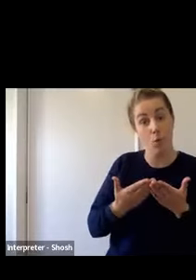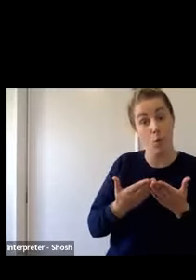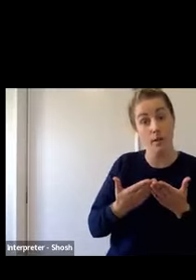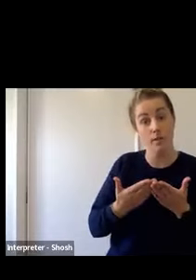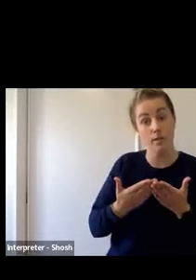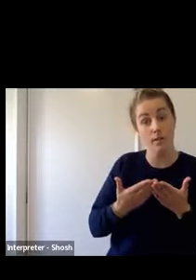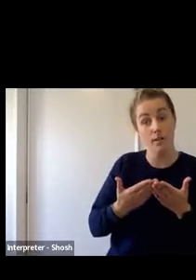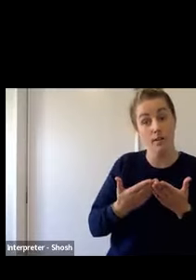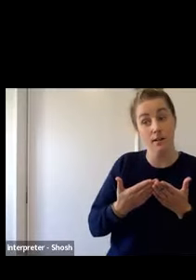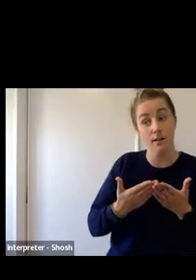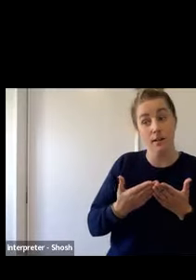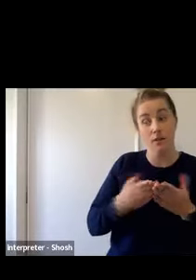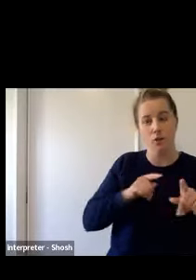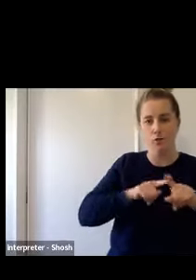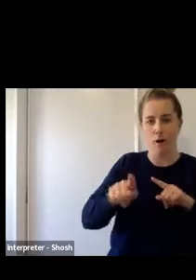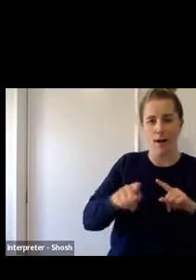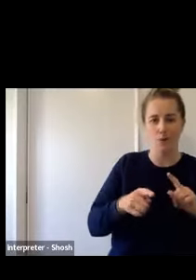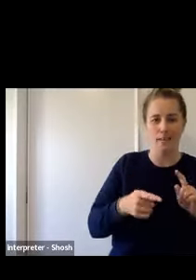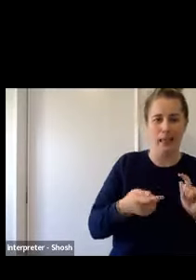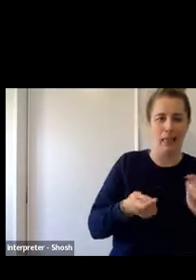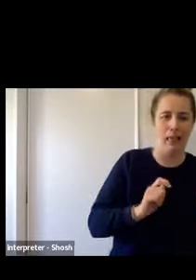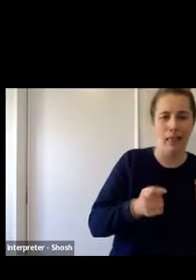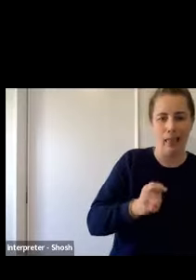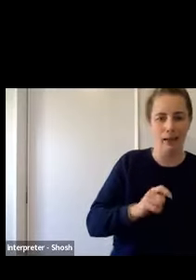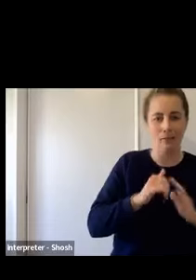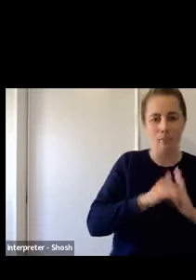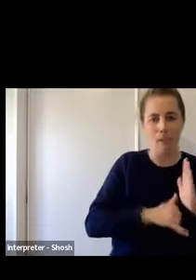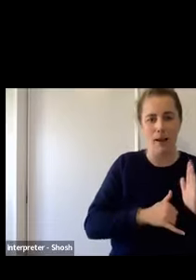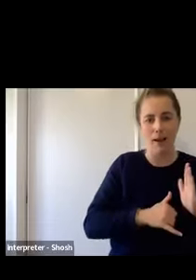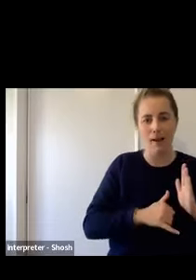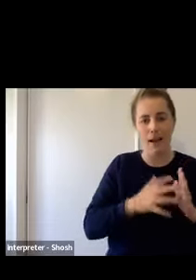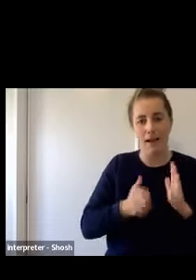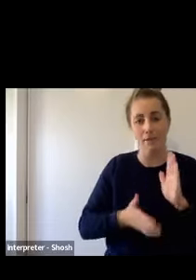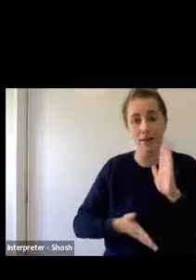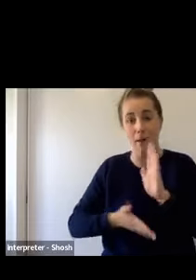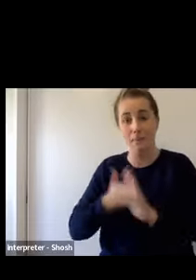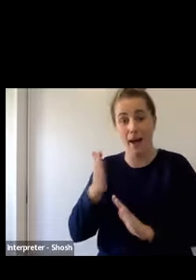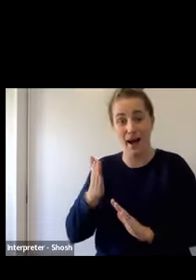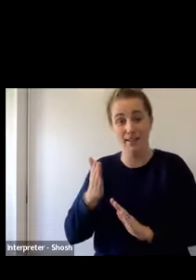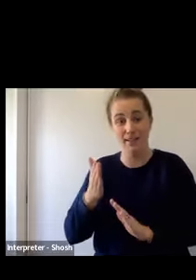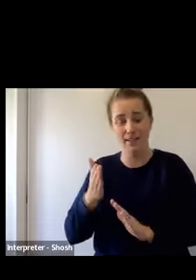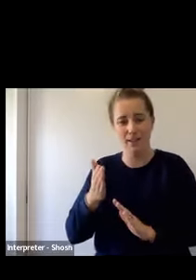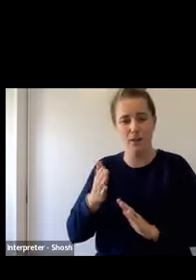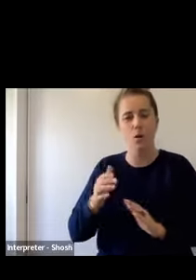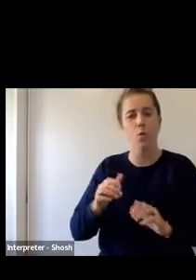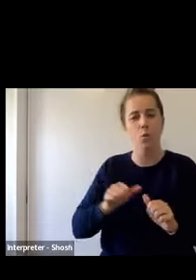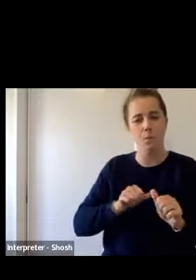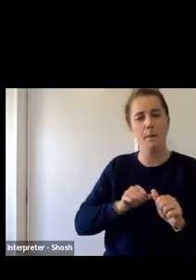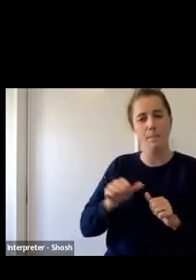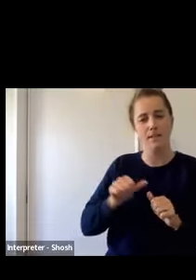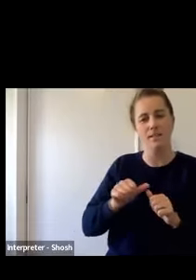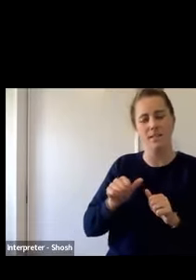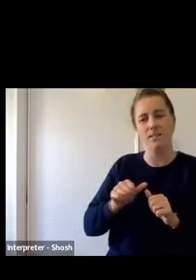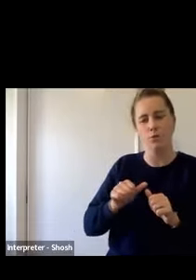bill and having it passed would be worse than kicking it down the road